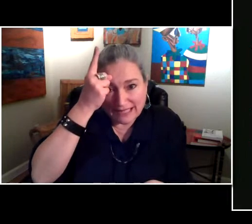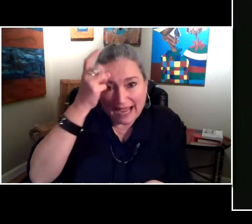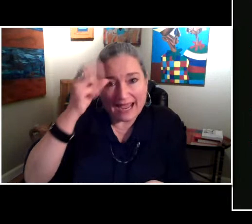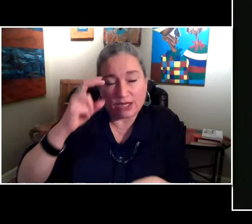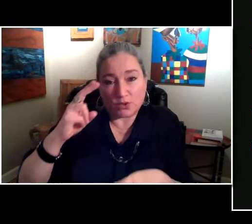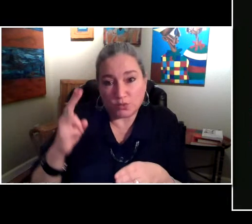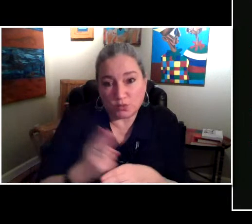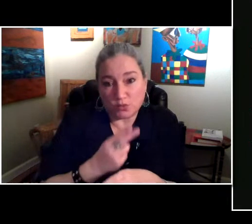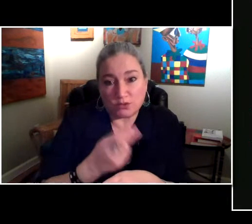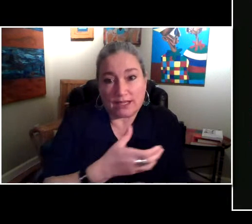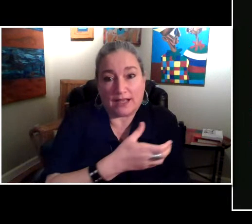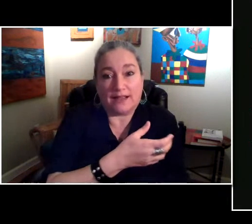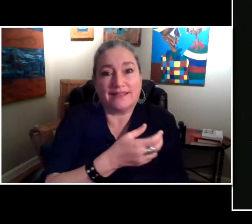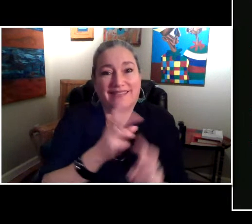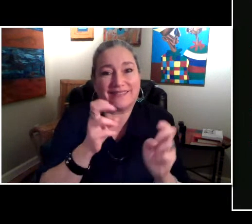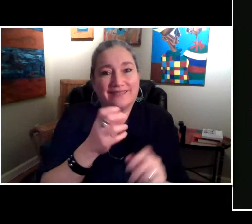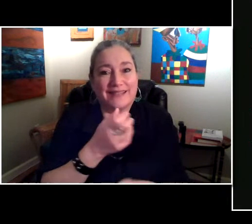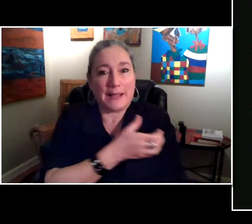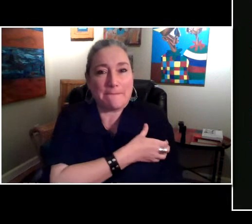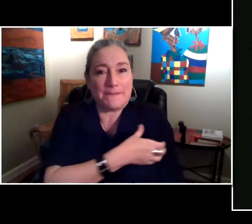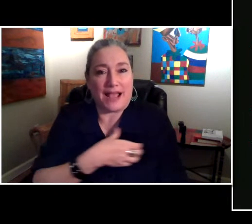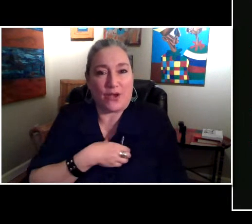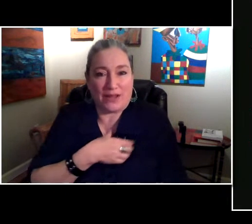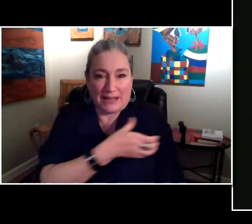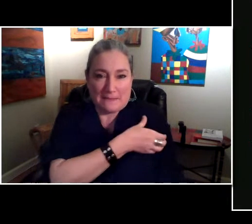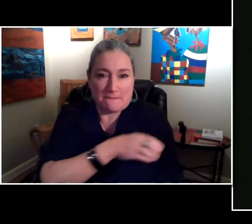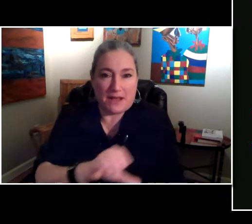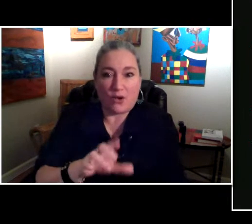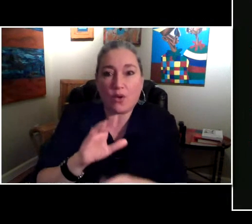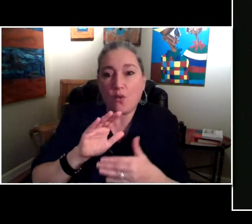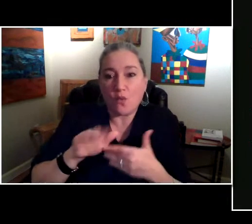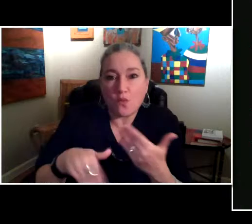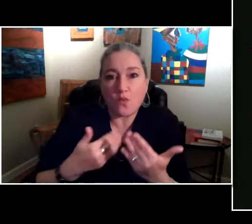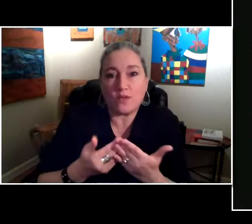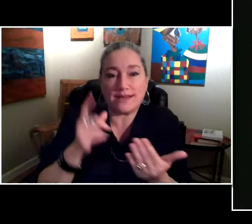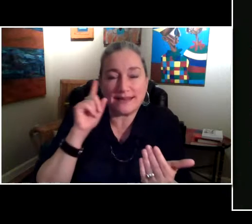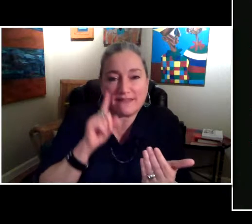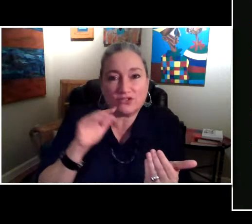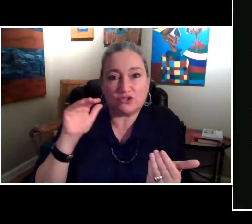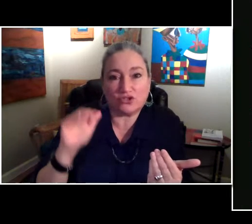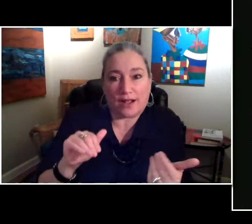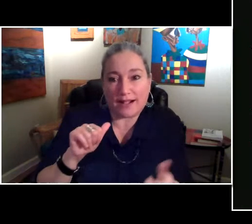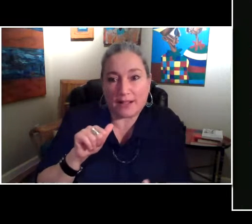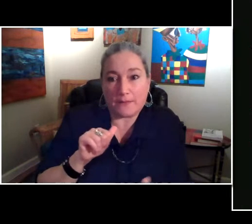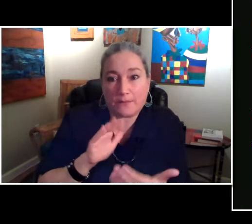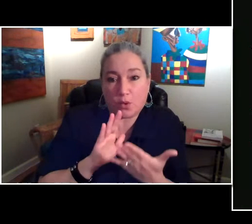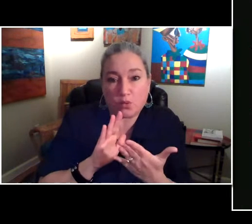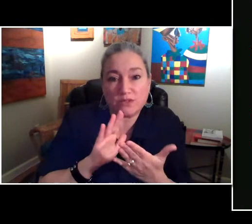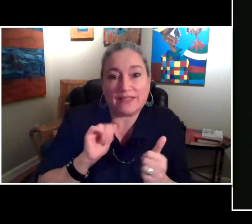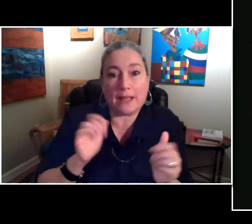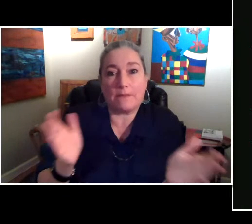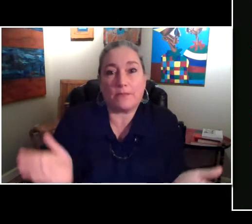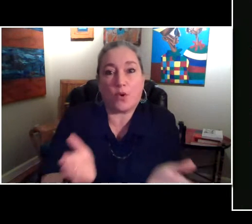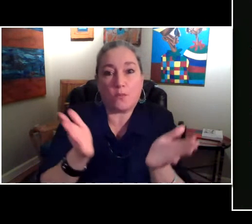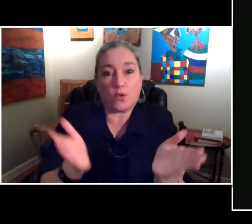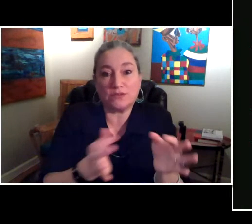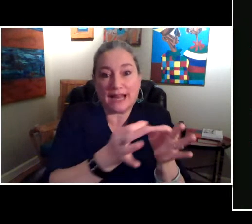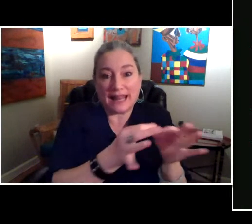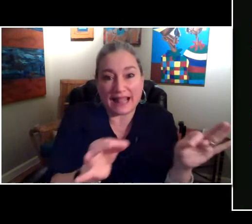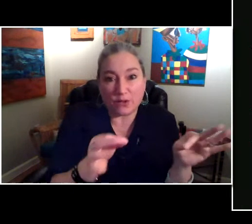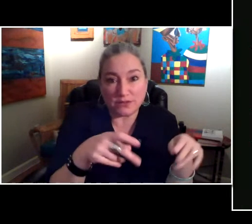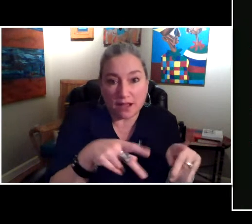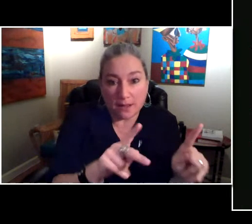And lastly, the whole deaf child, that deaf professionals understand and can utilize an empowering whole deaf